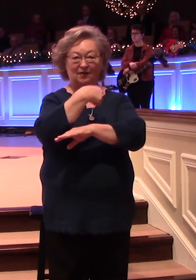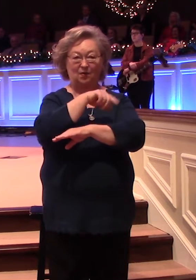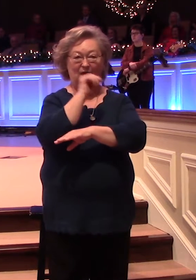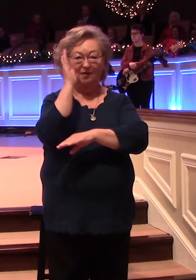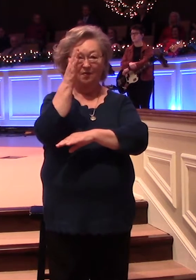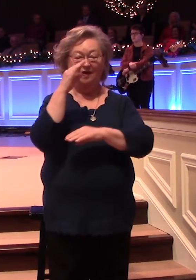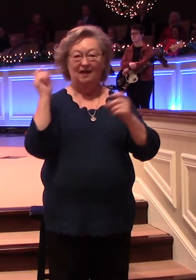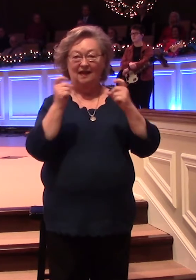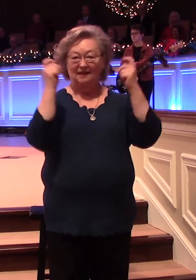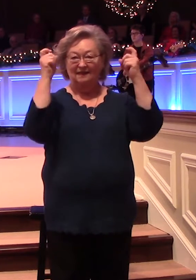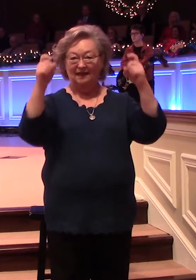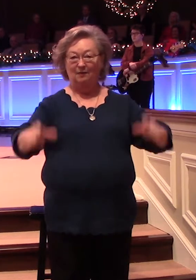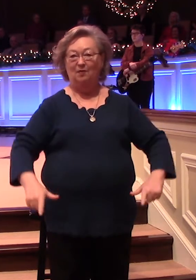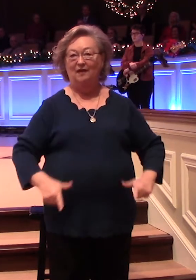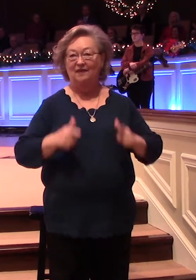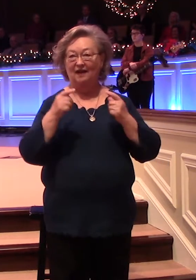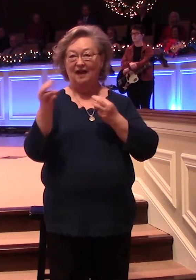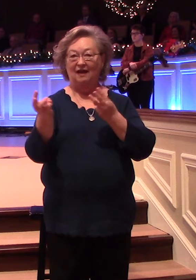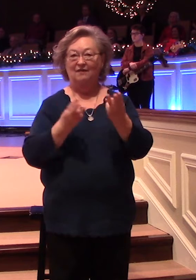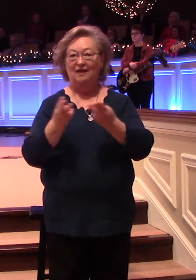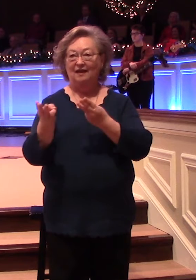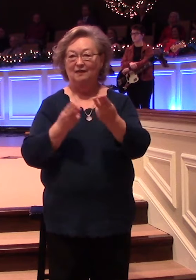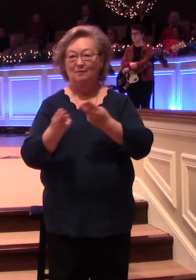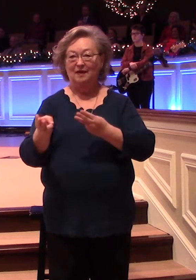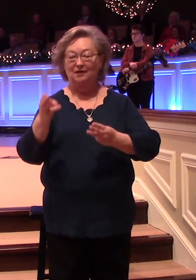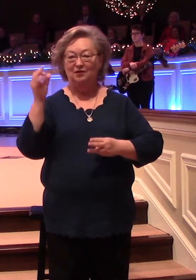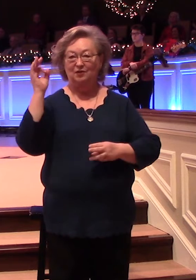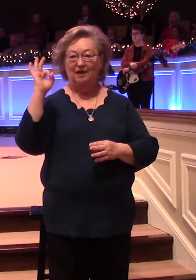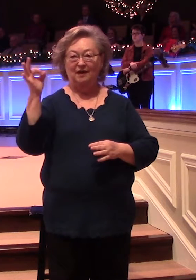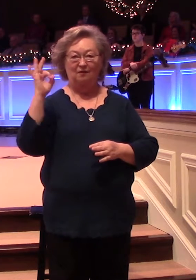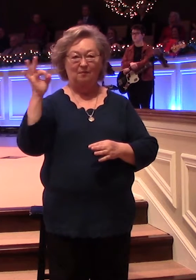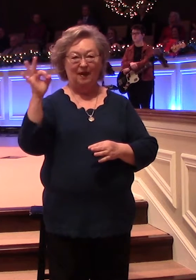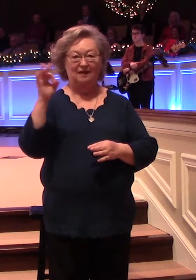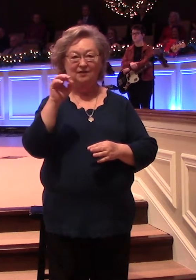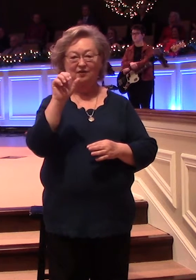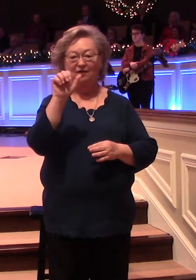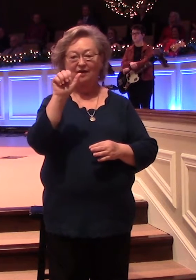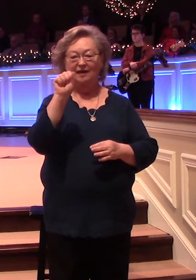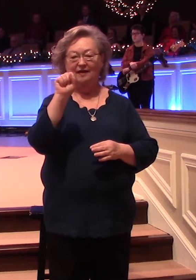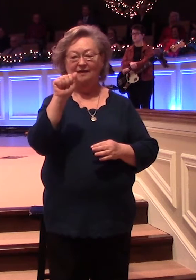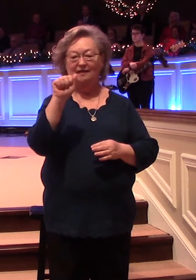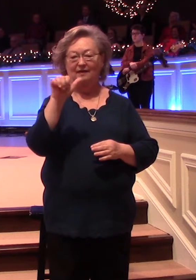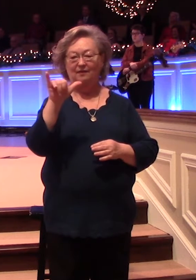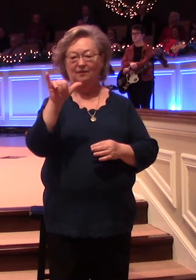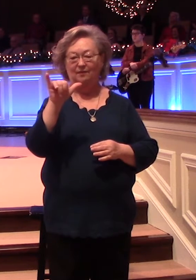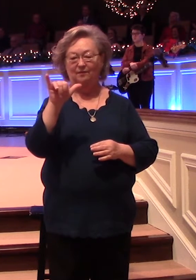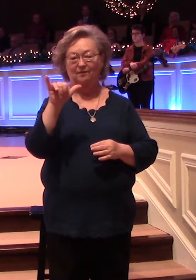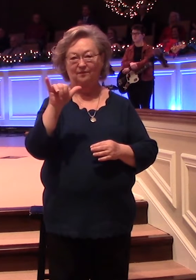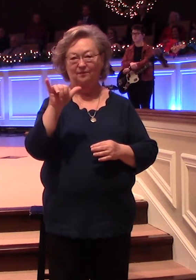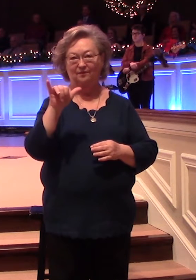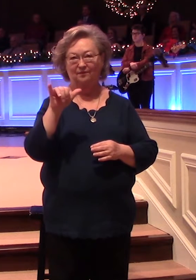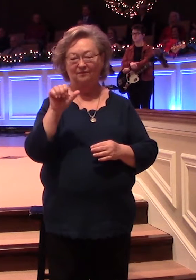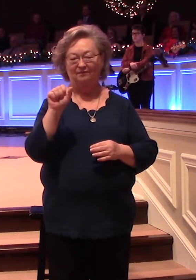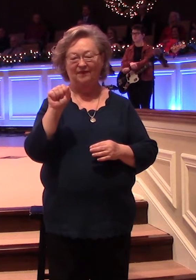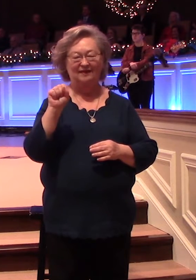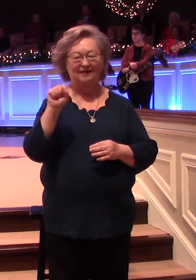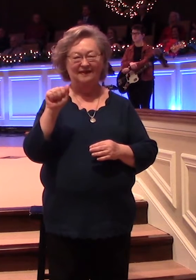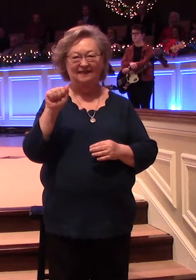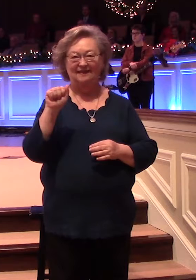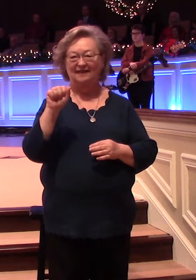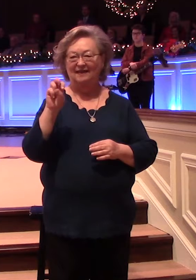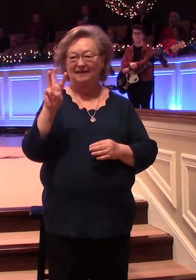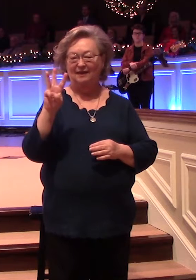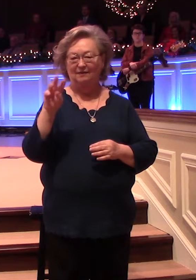and service of Pastor Bubba Sawyer as he enters into his retirement. 6 o'clock, we're going to have time of worship. Then afterwards, we'll be in the fellowship hall to